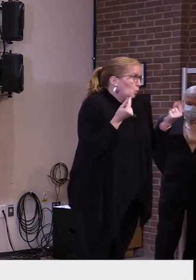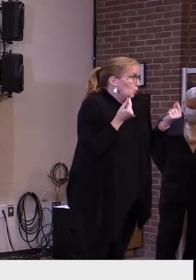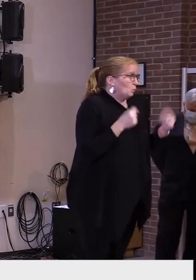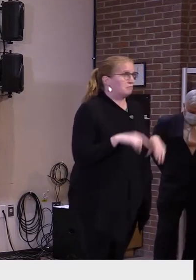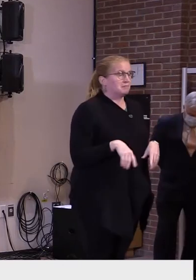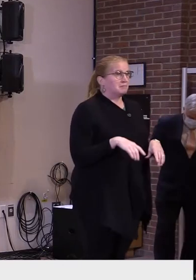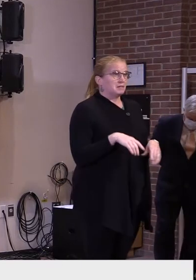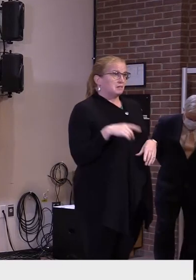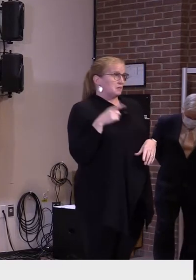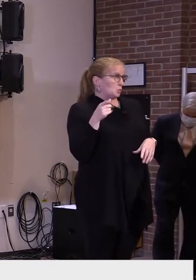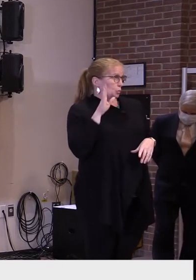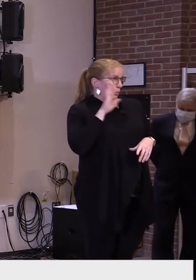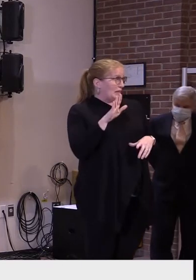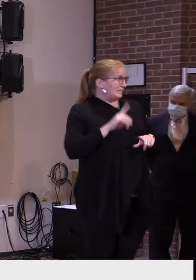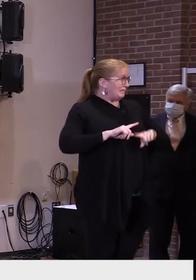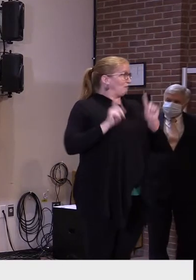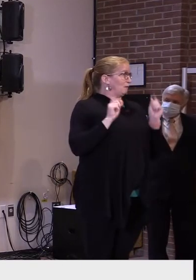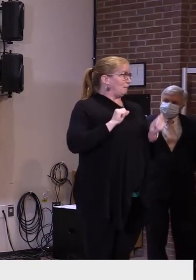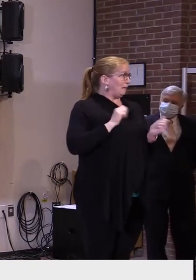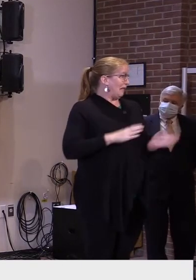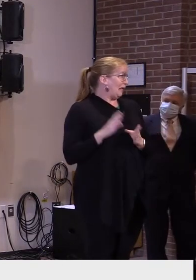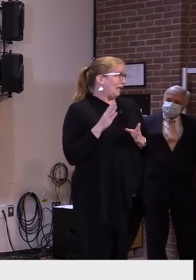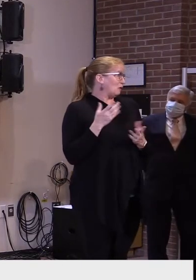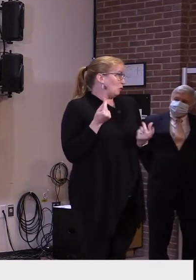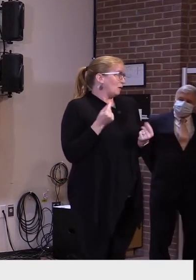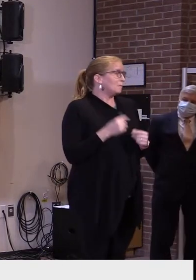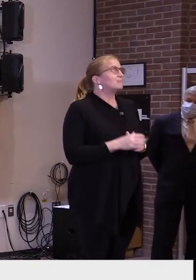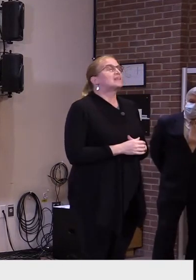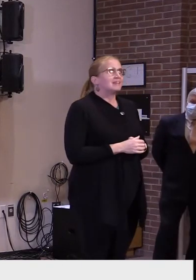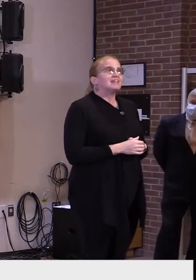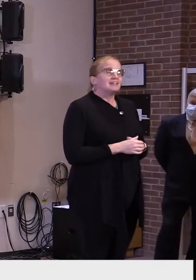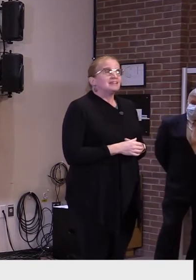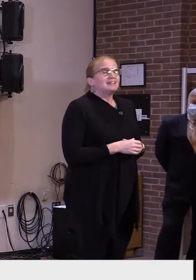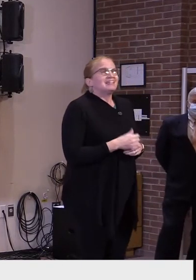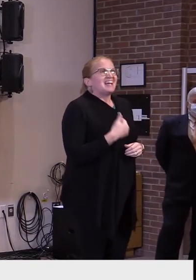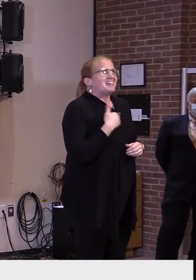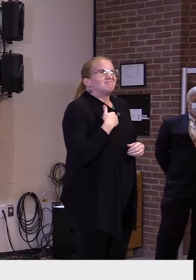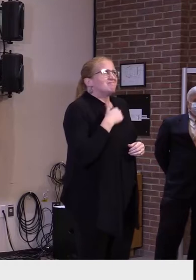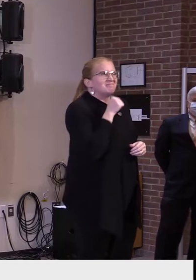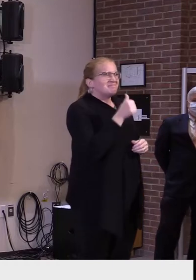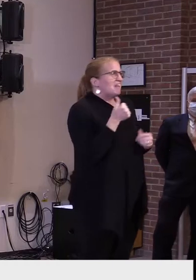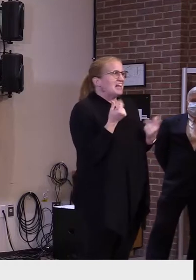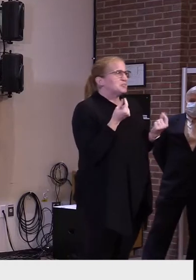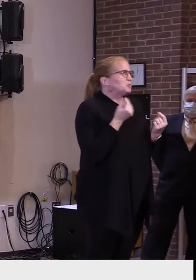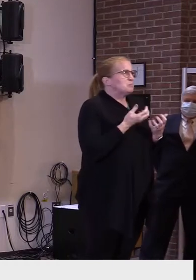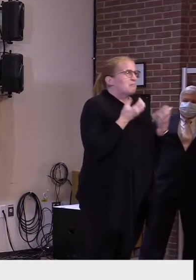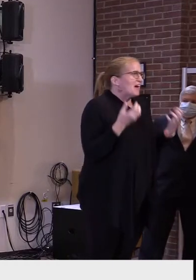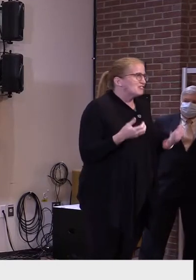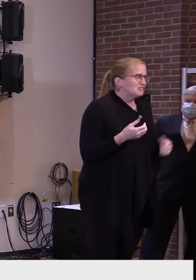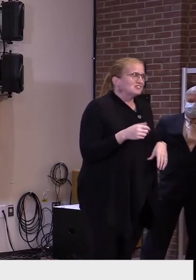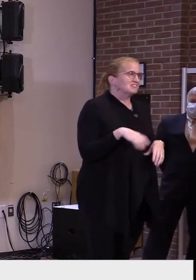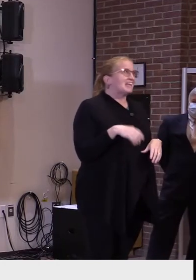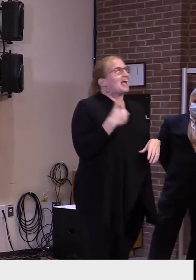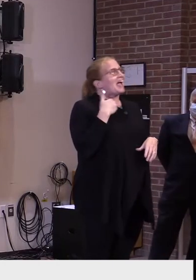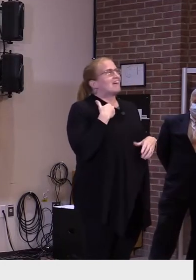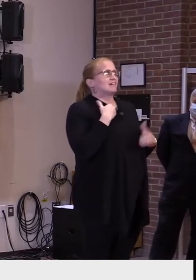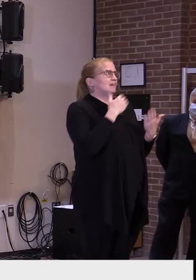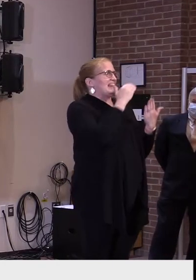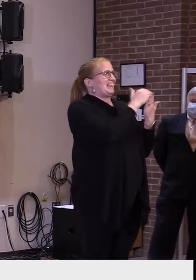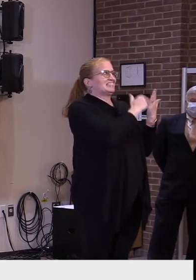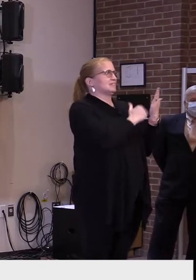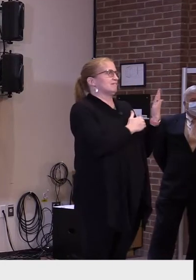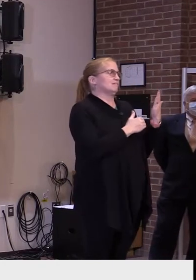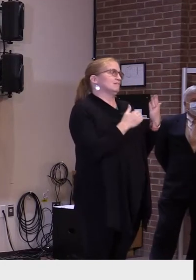celebrating, and any adjustments that you and your family may be making? Yeah, I won't be doing much. I have a long list of things to do,